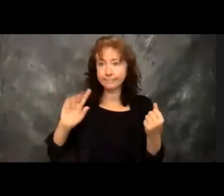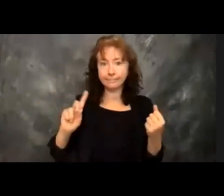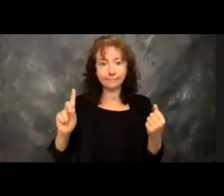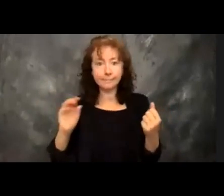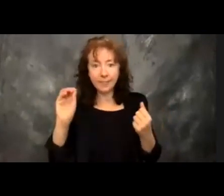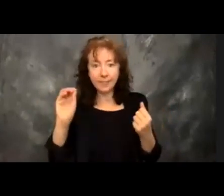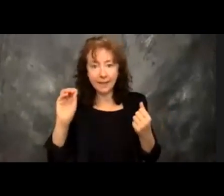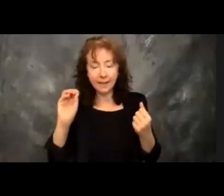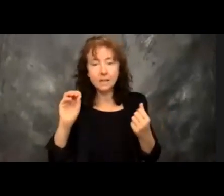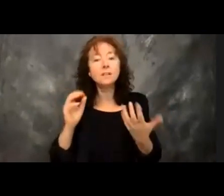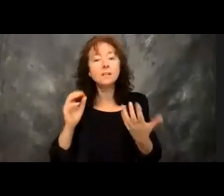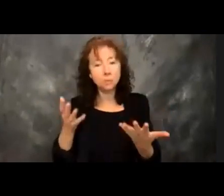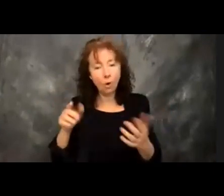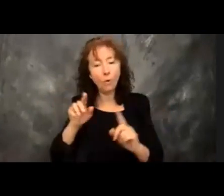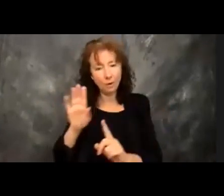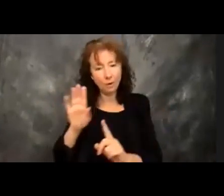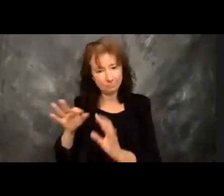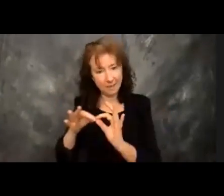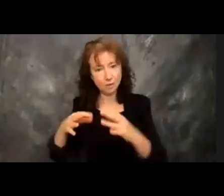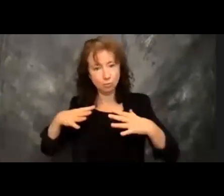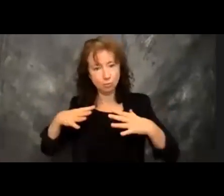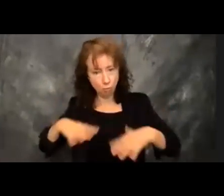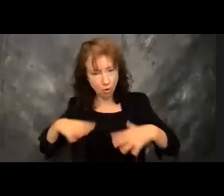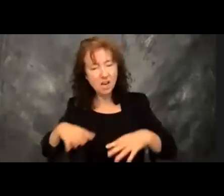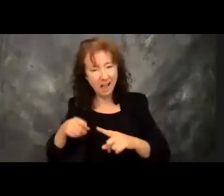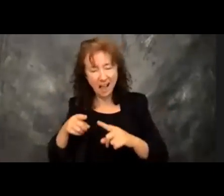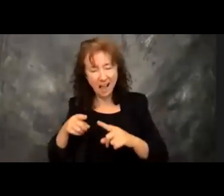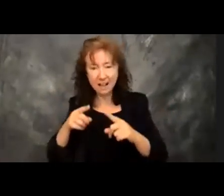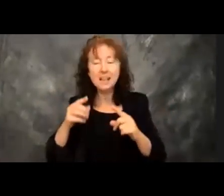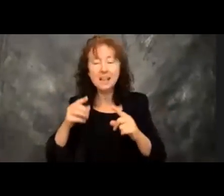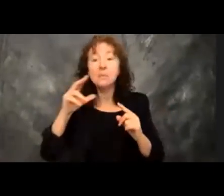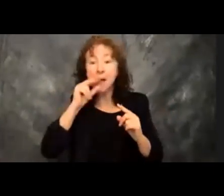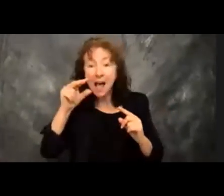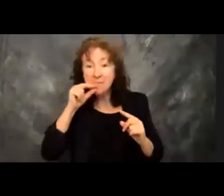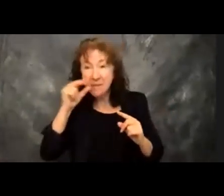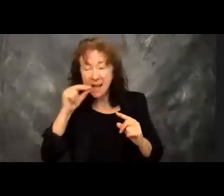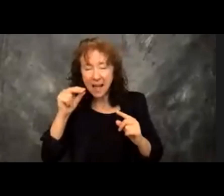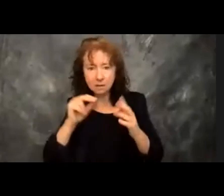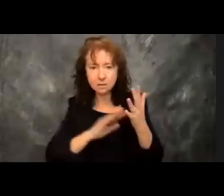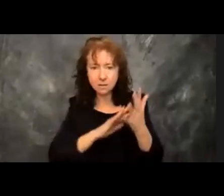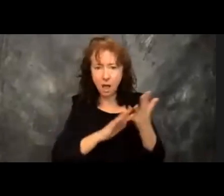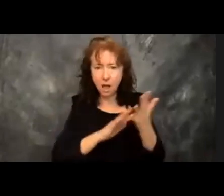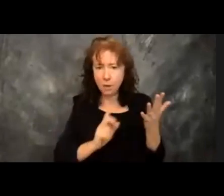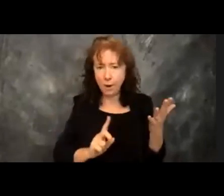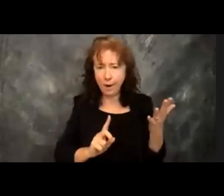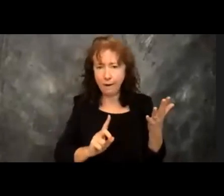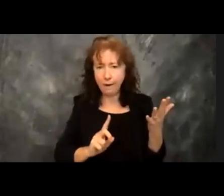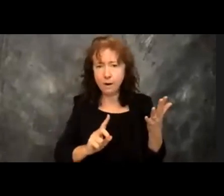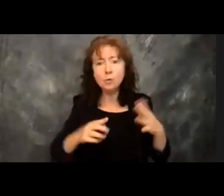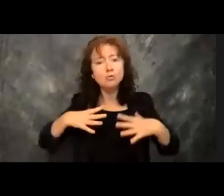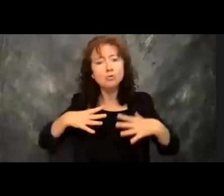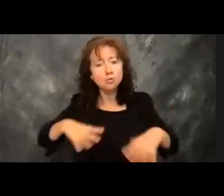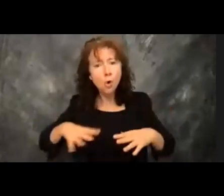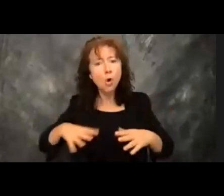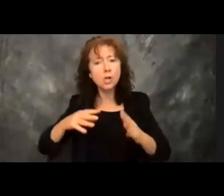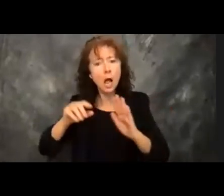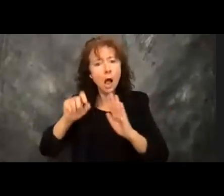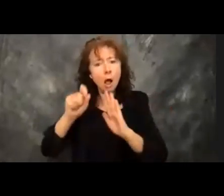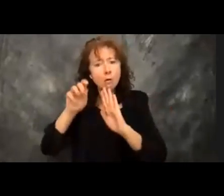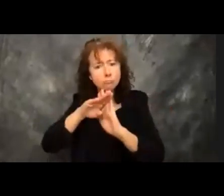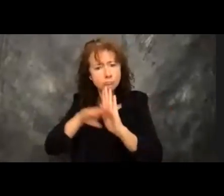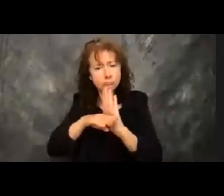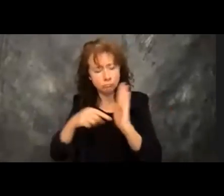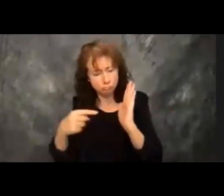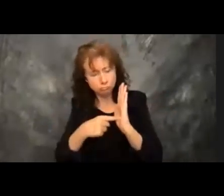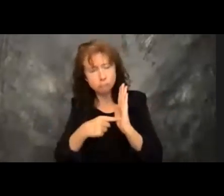Georgia, although sign language is a recognized language in the Georgian context, which